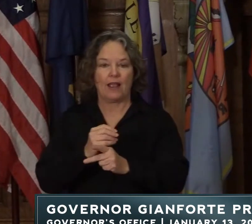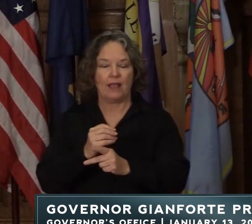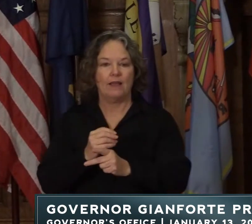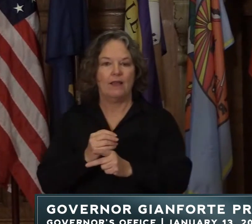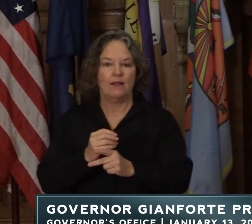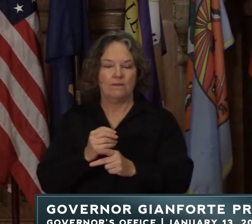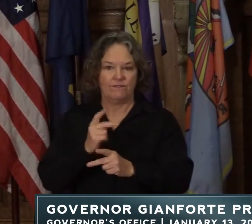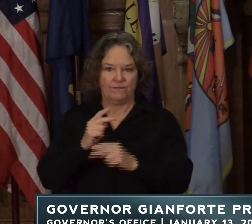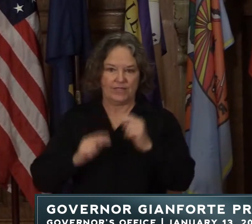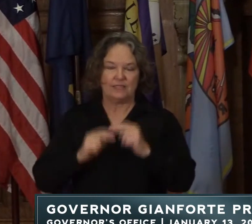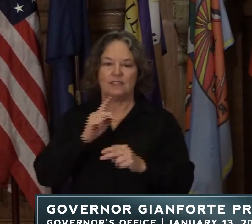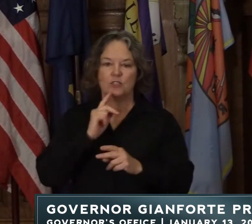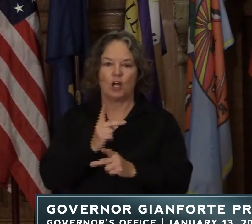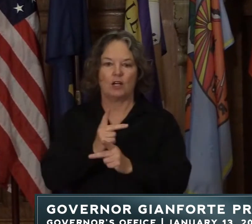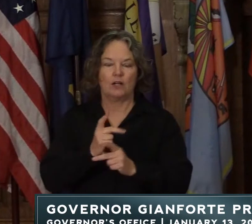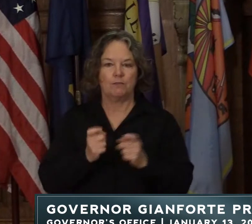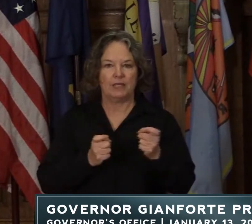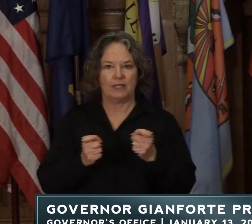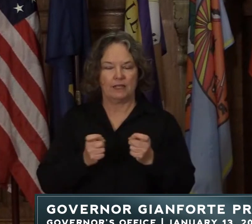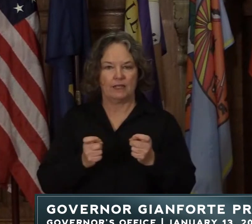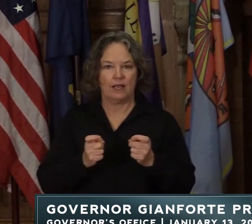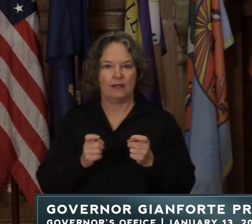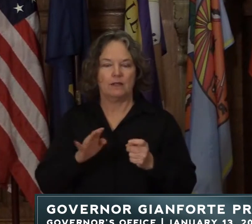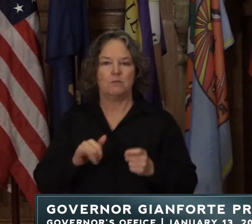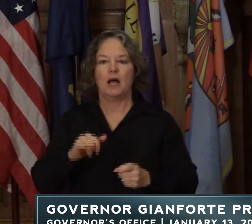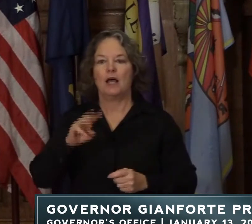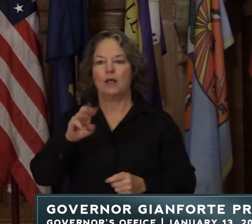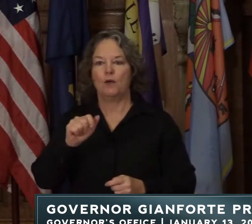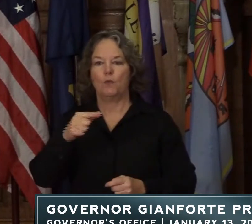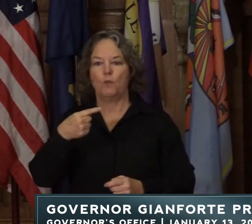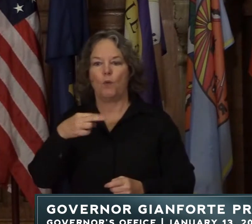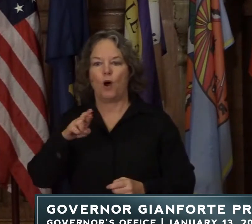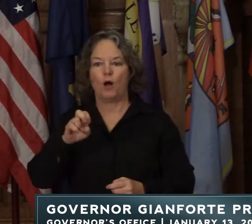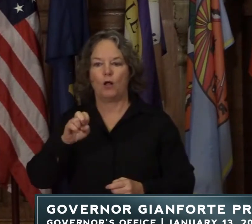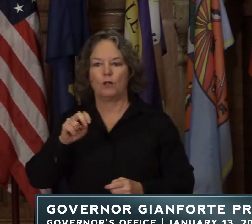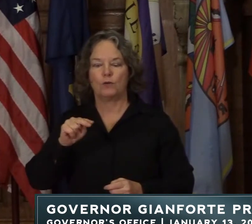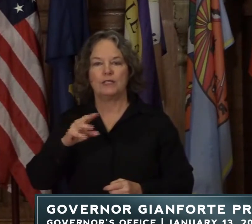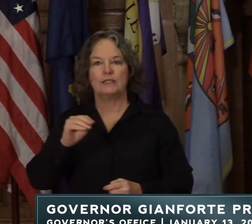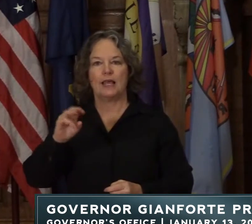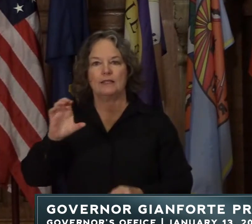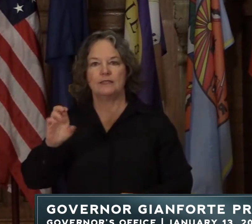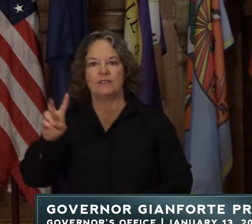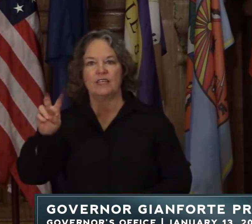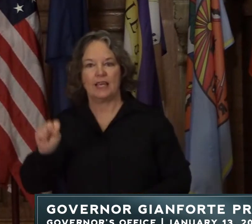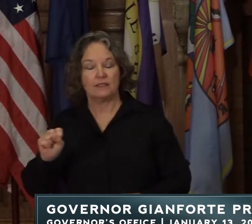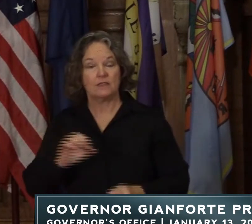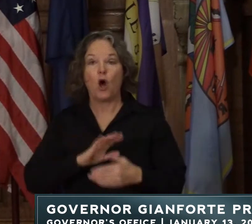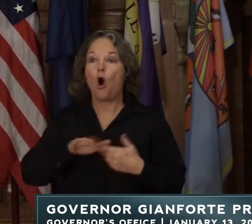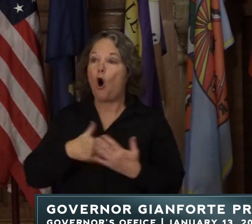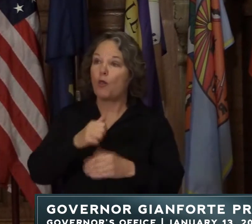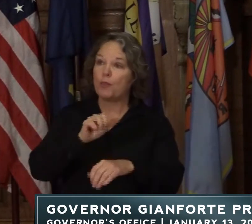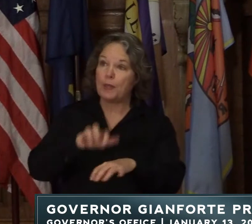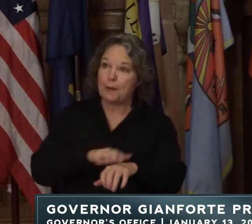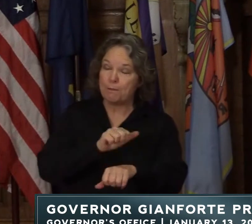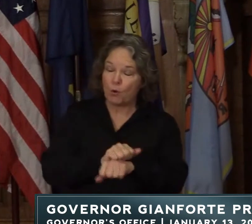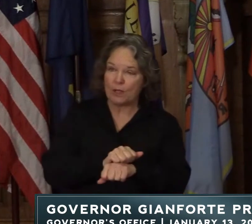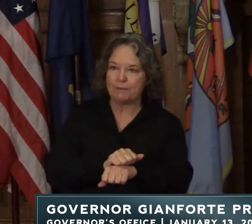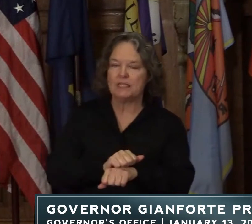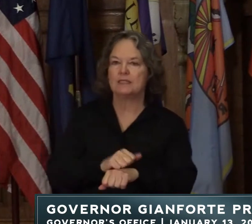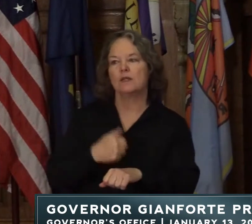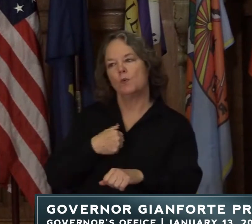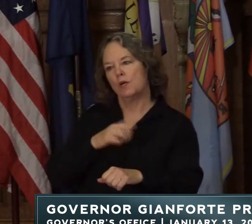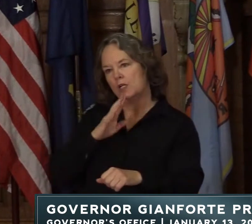being handled by CVS and Walgreens. All of the appointments, as Governor Gianforte mentioned, we talked to